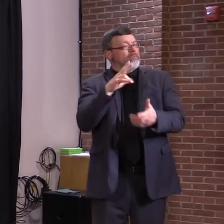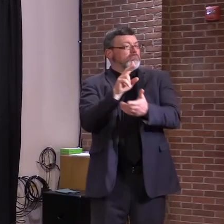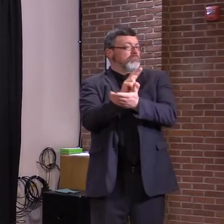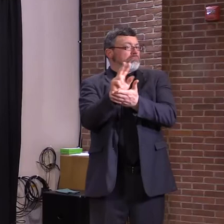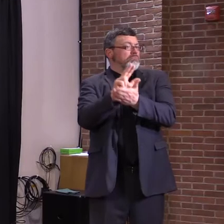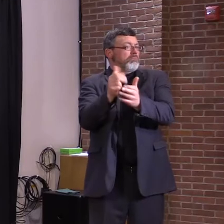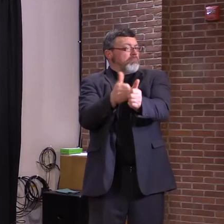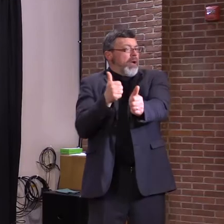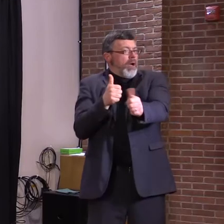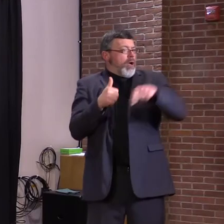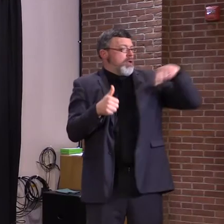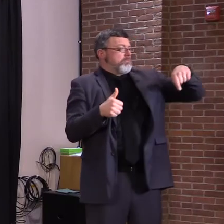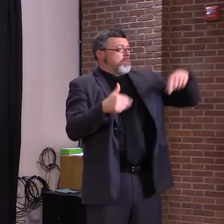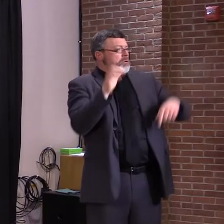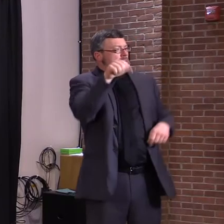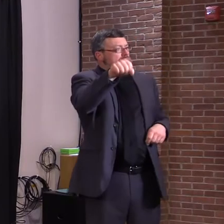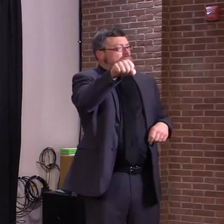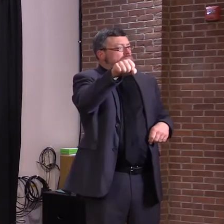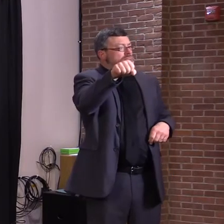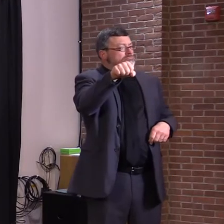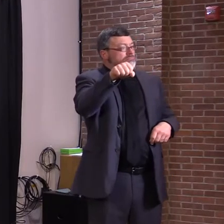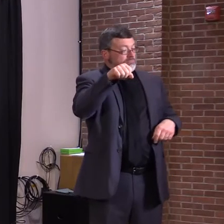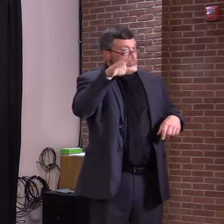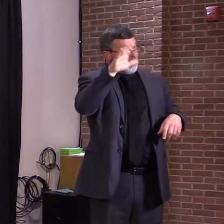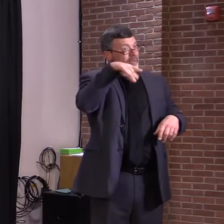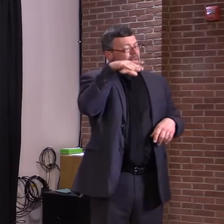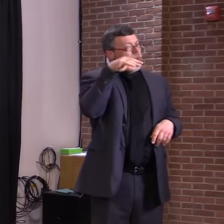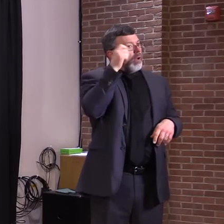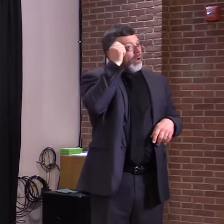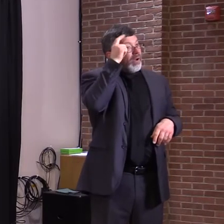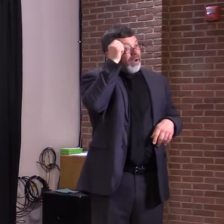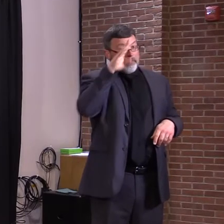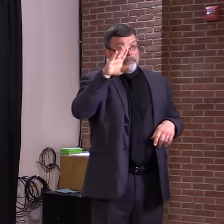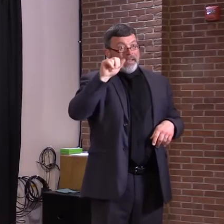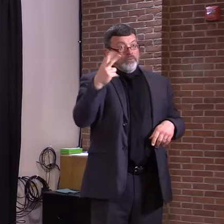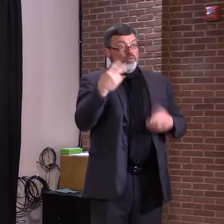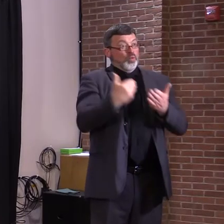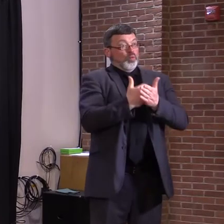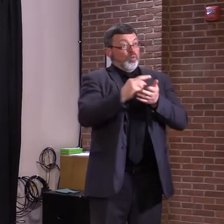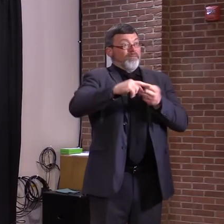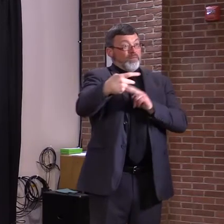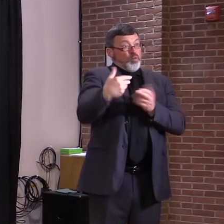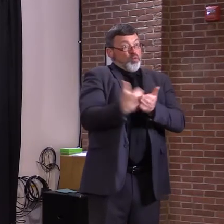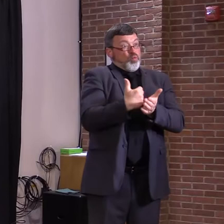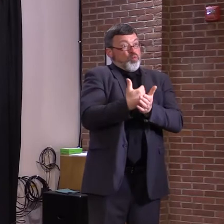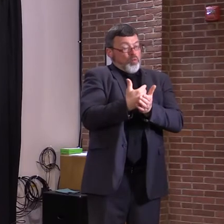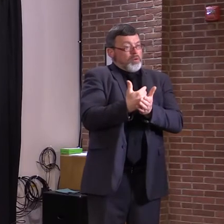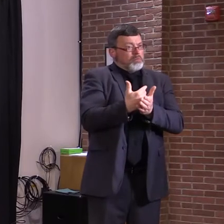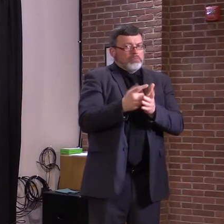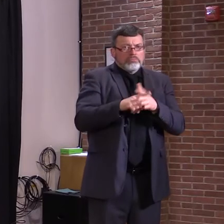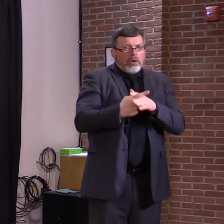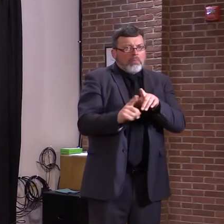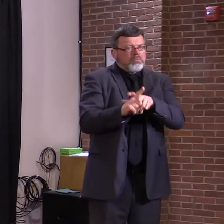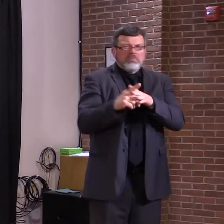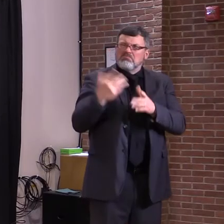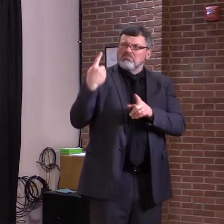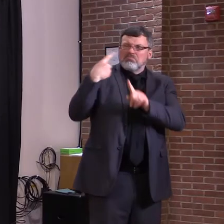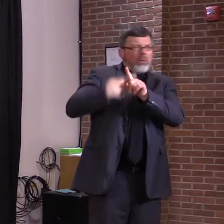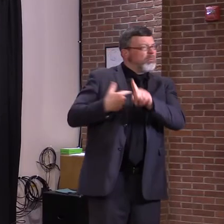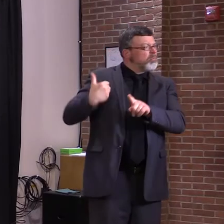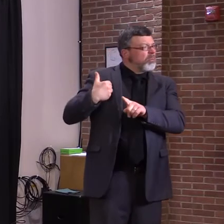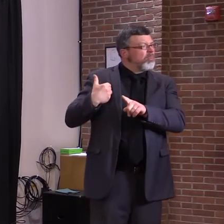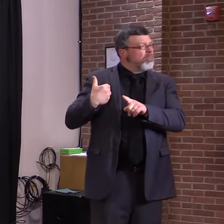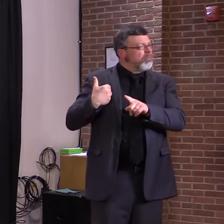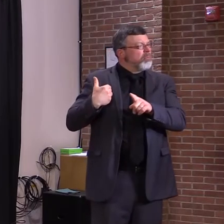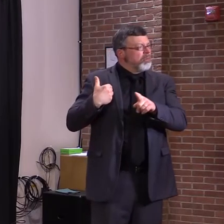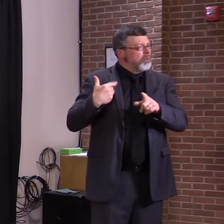not seen a significant uptick, I'm hopeful that while COVID is still around, we won't see a dramatic surge